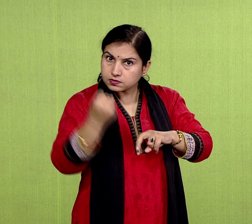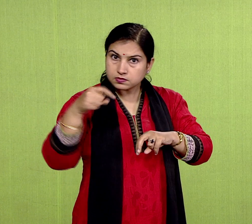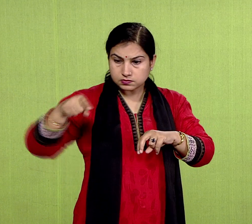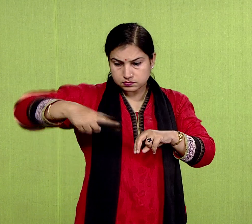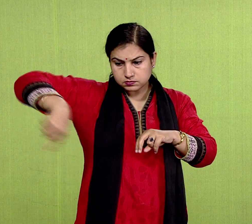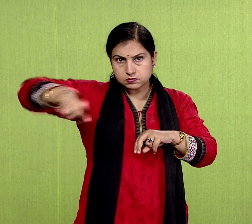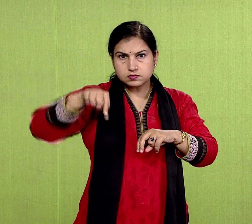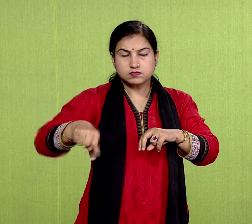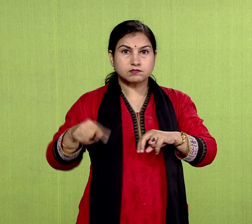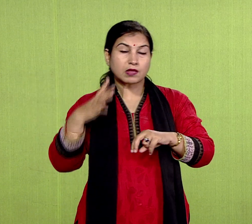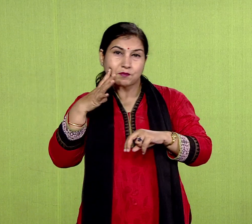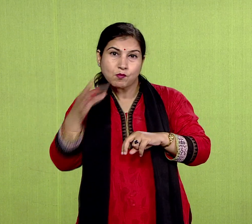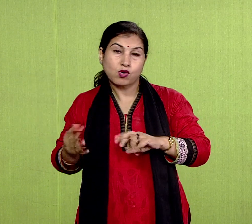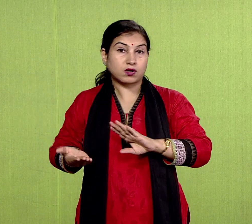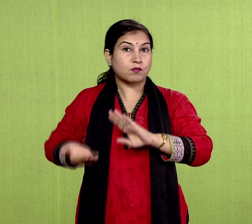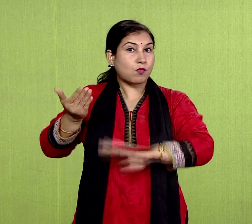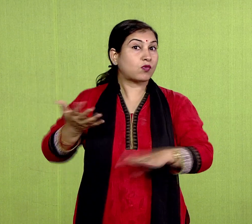the most important one is a